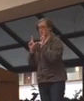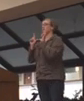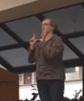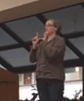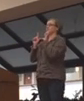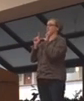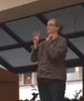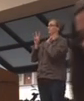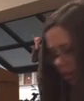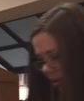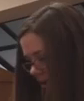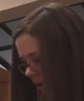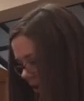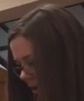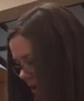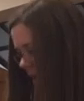For licensure,